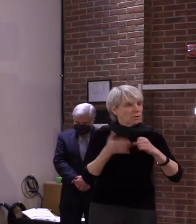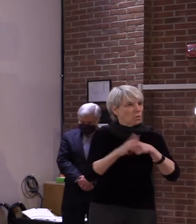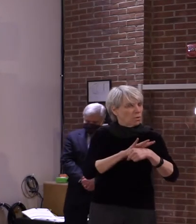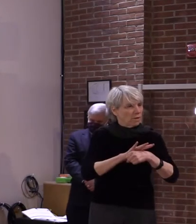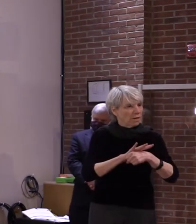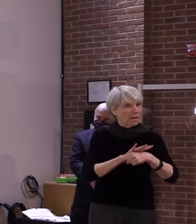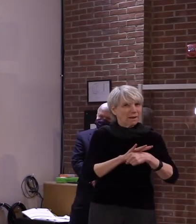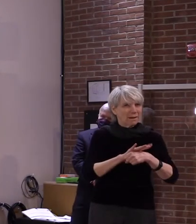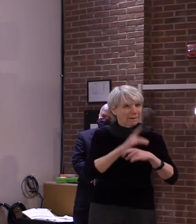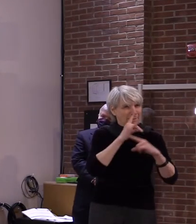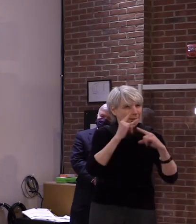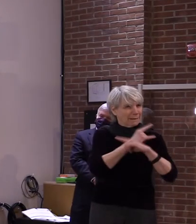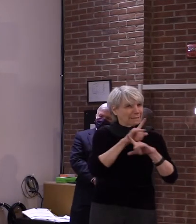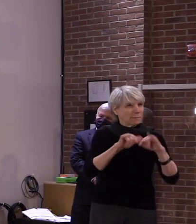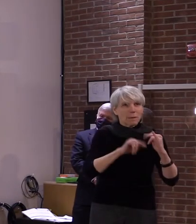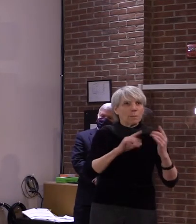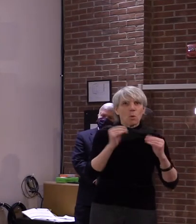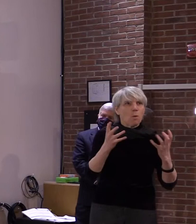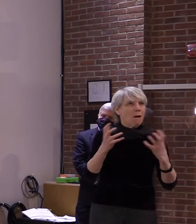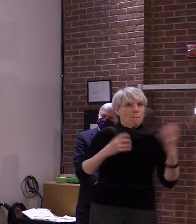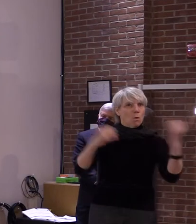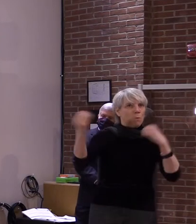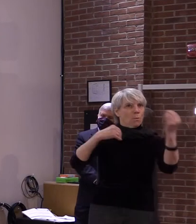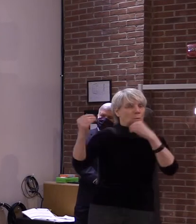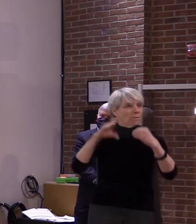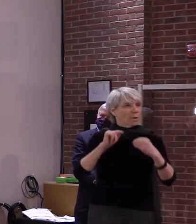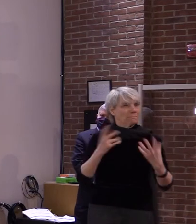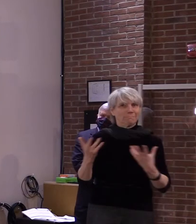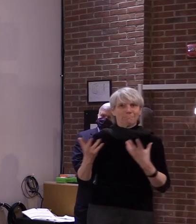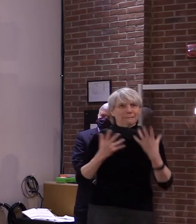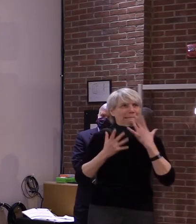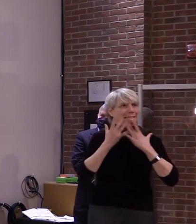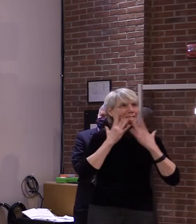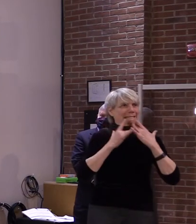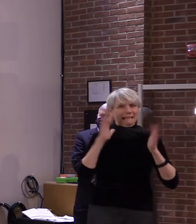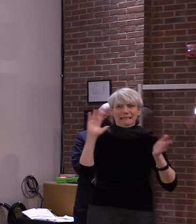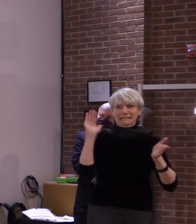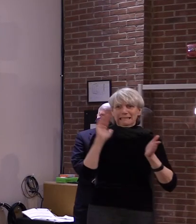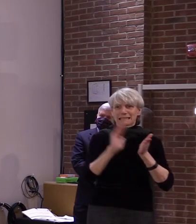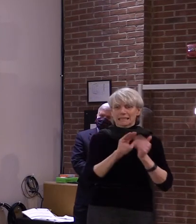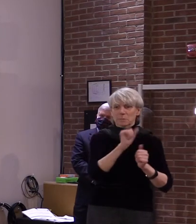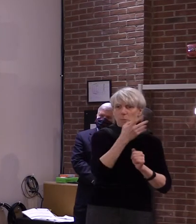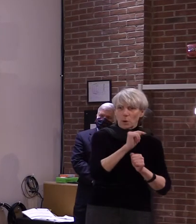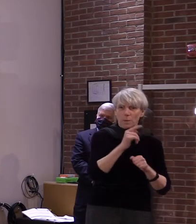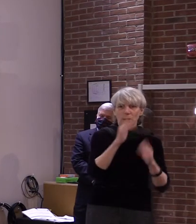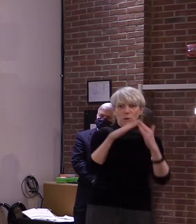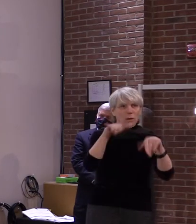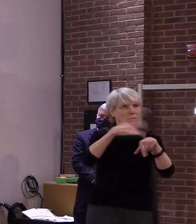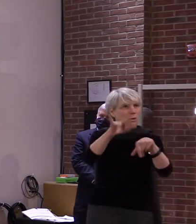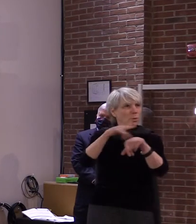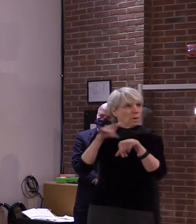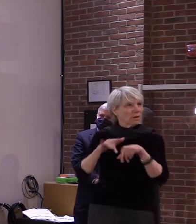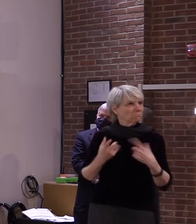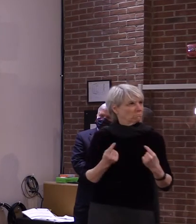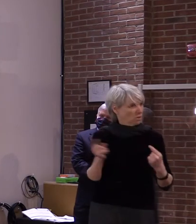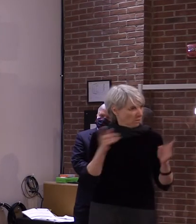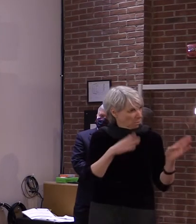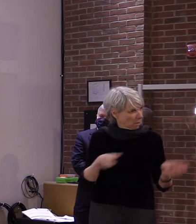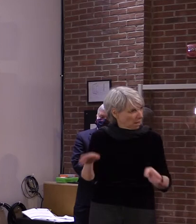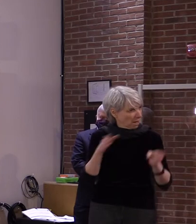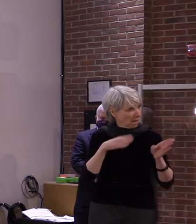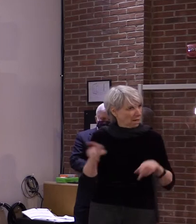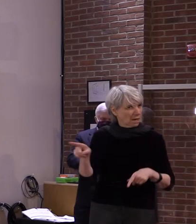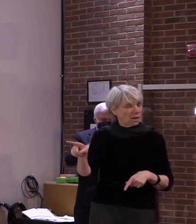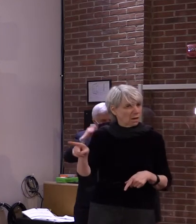strategy or solution to vermont's housing crisis on the table well obviously in my budget